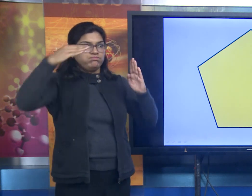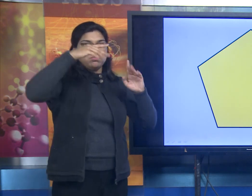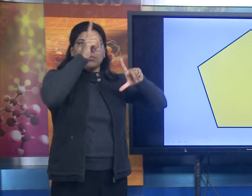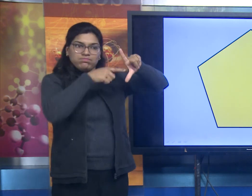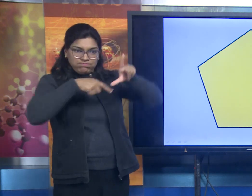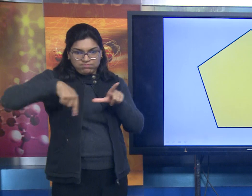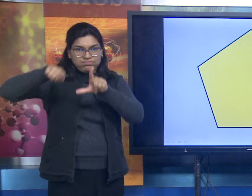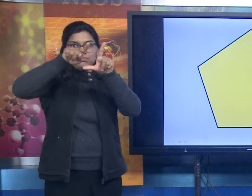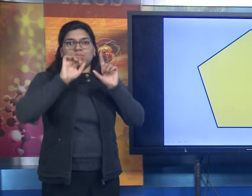see.